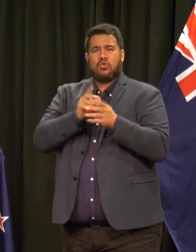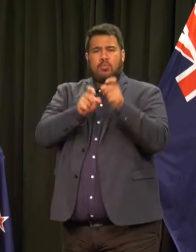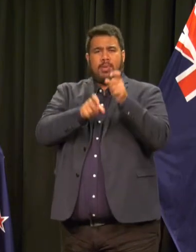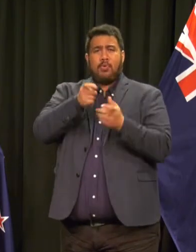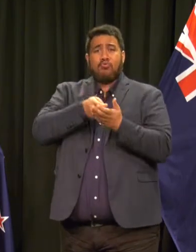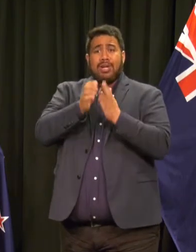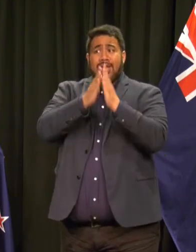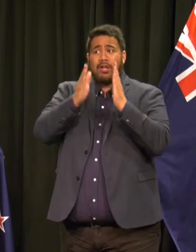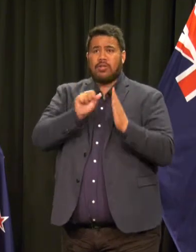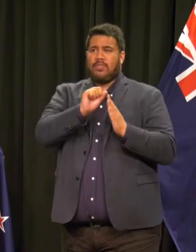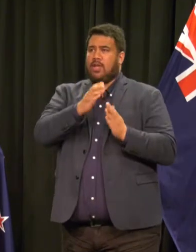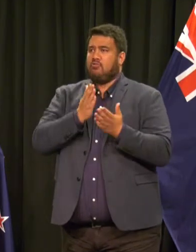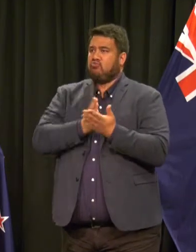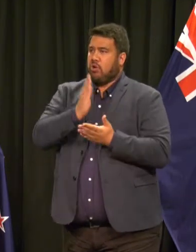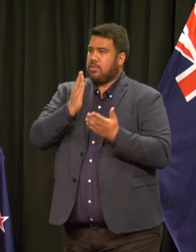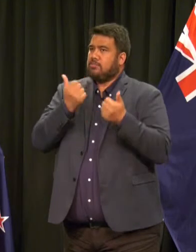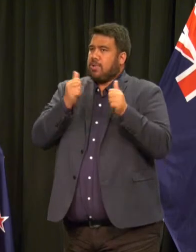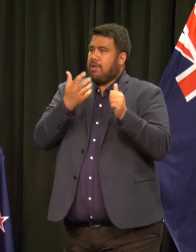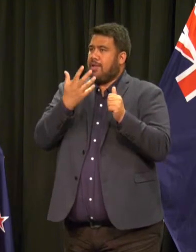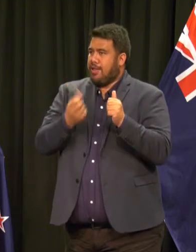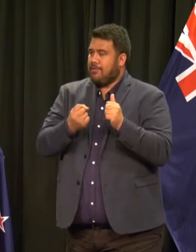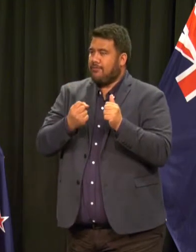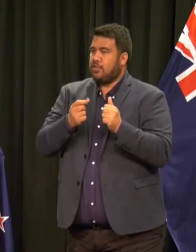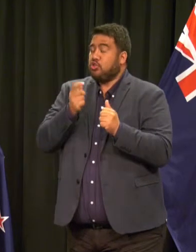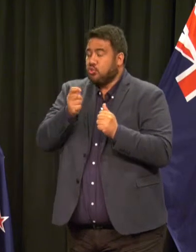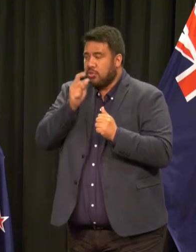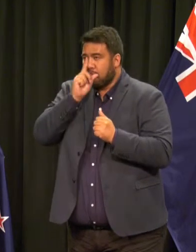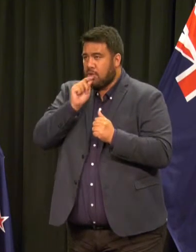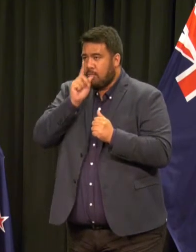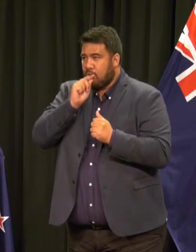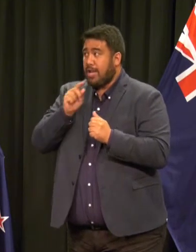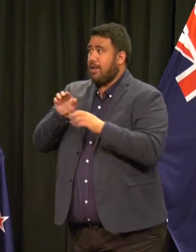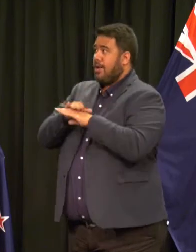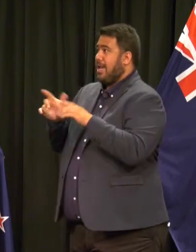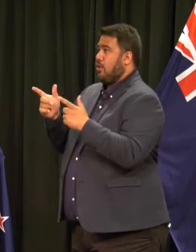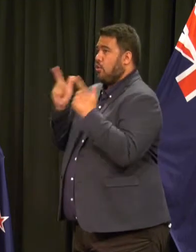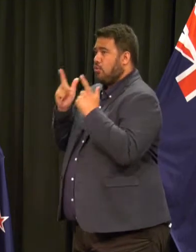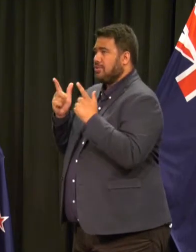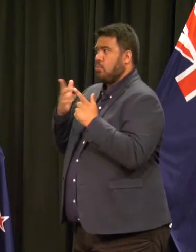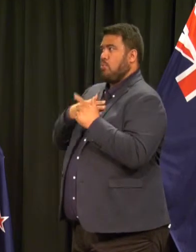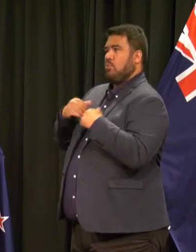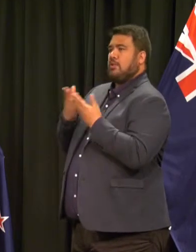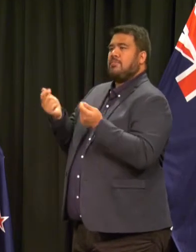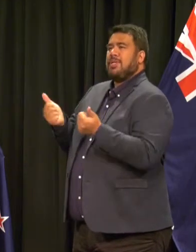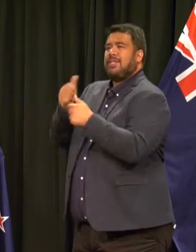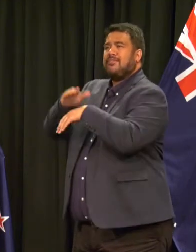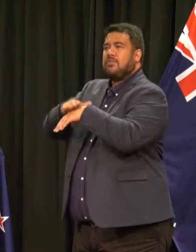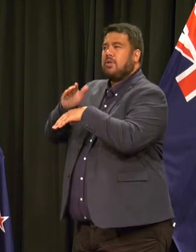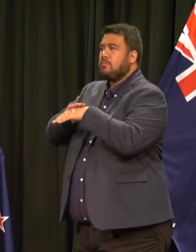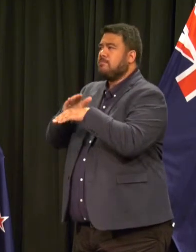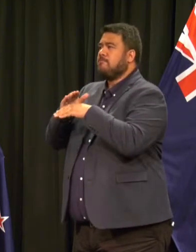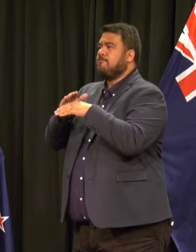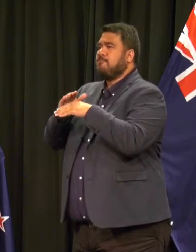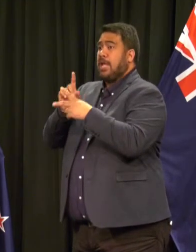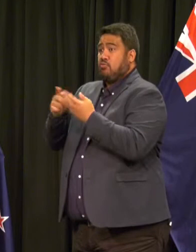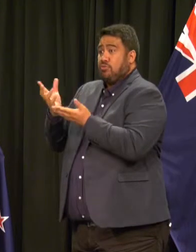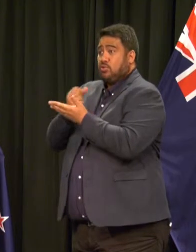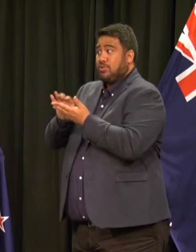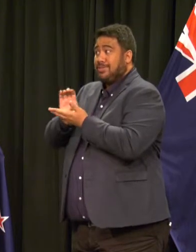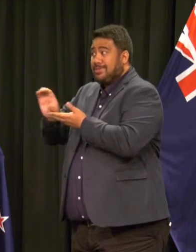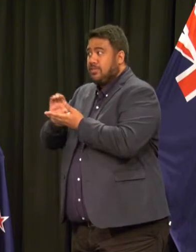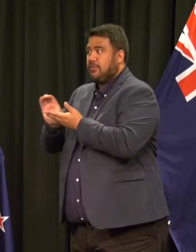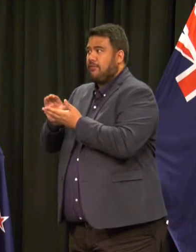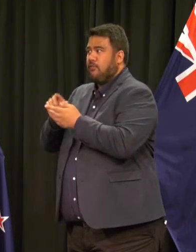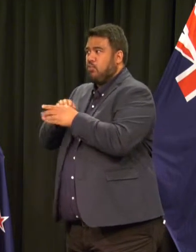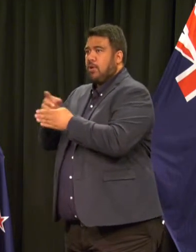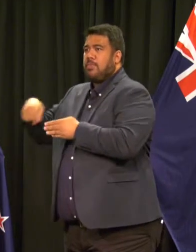these changes as soon as possible, and the reality for landlords to have the time and the resources needed to